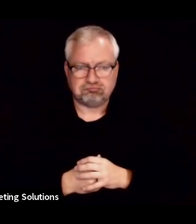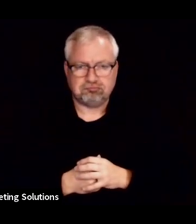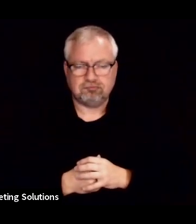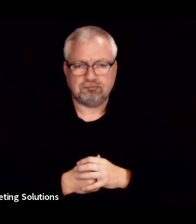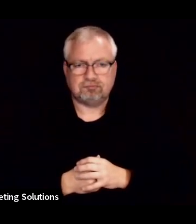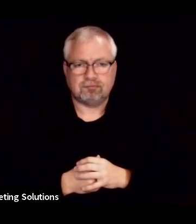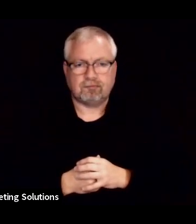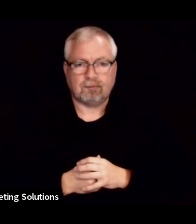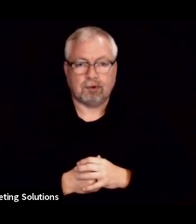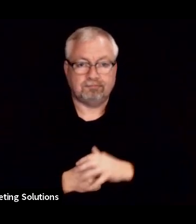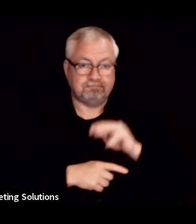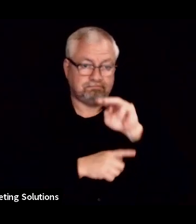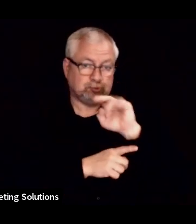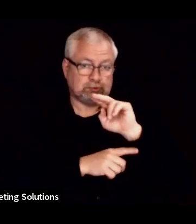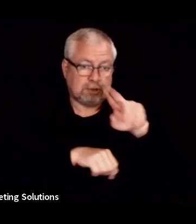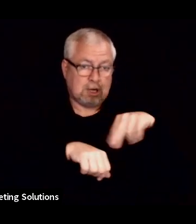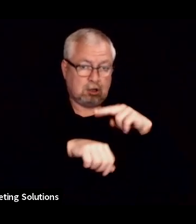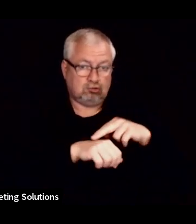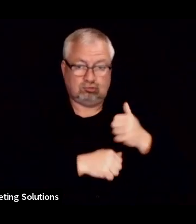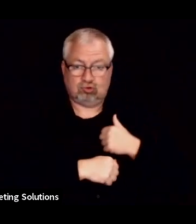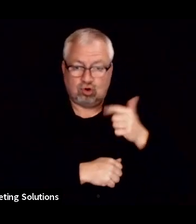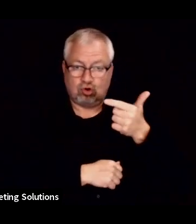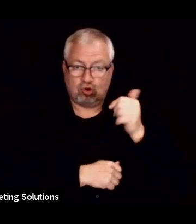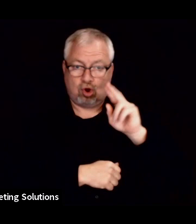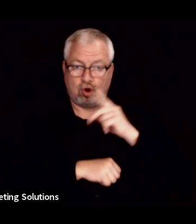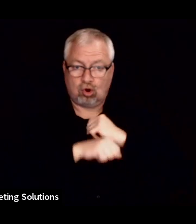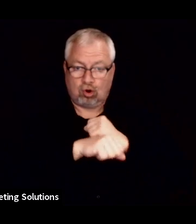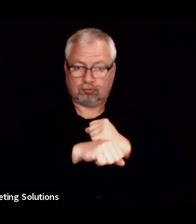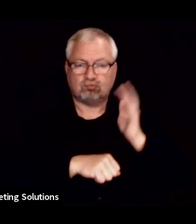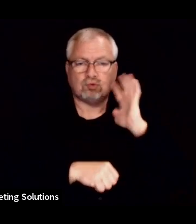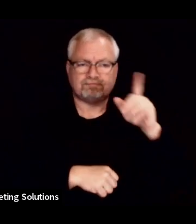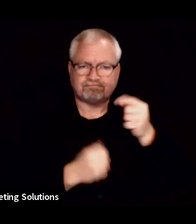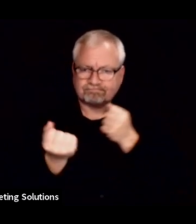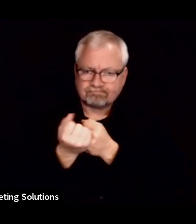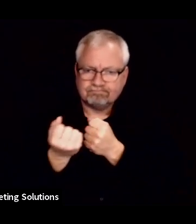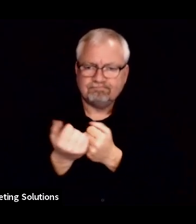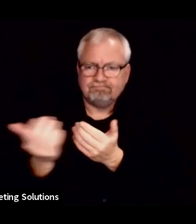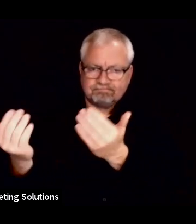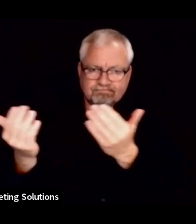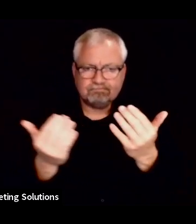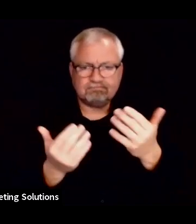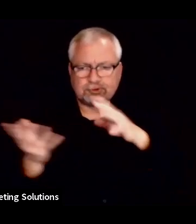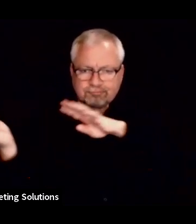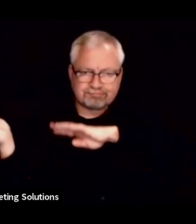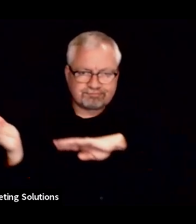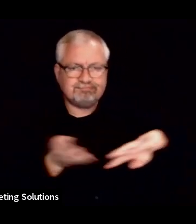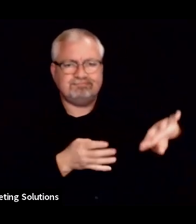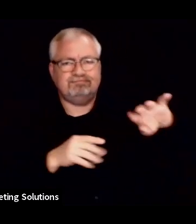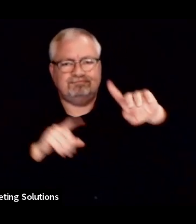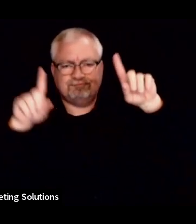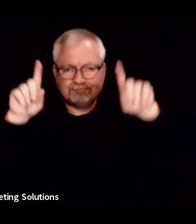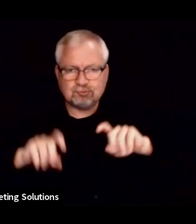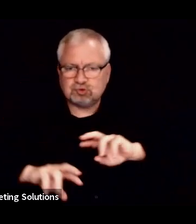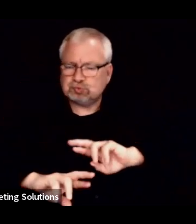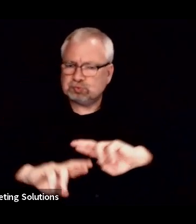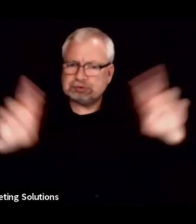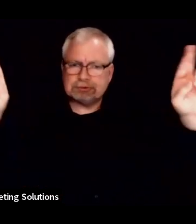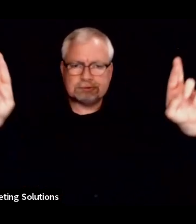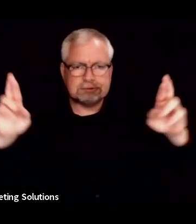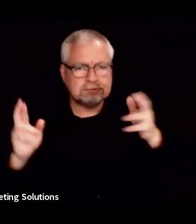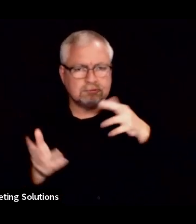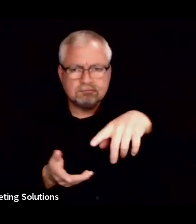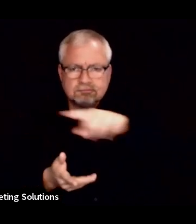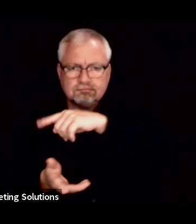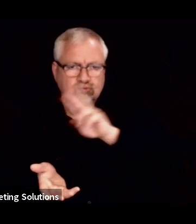National Guard members are supporting this mission and will have the capacity to collect roughly 2,000 samples a